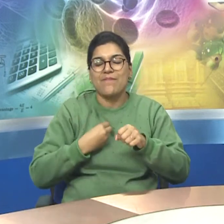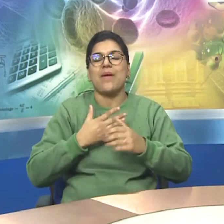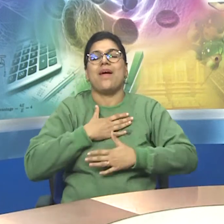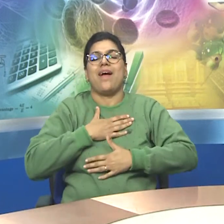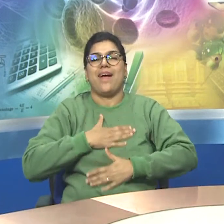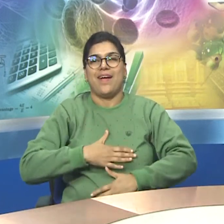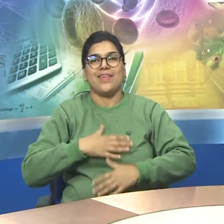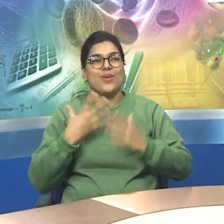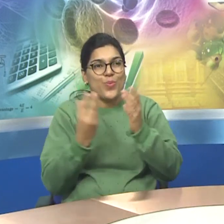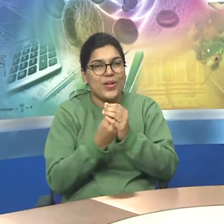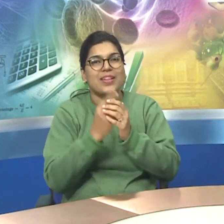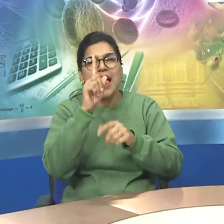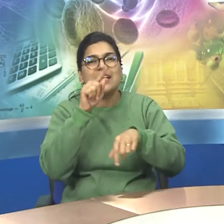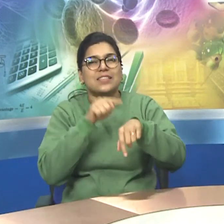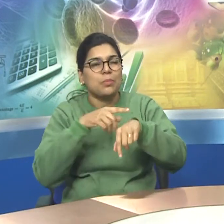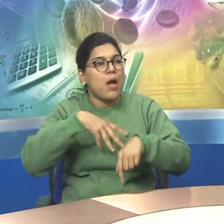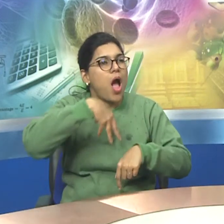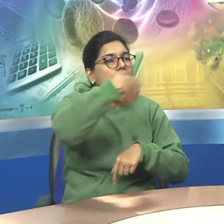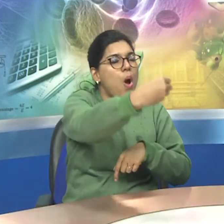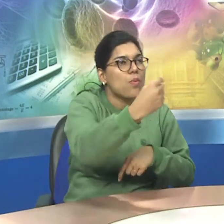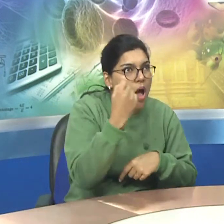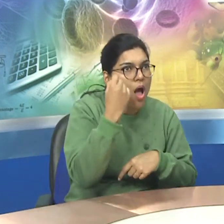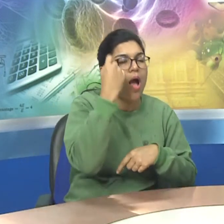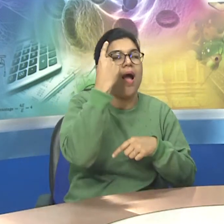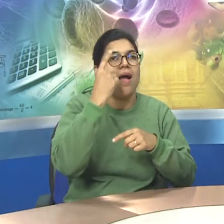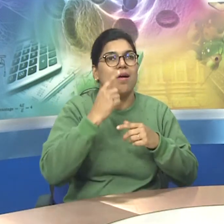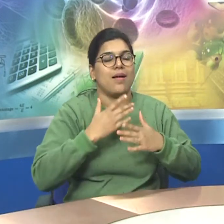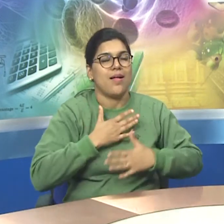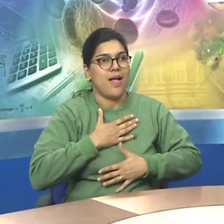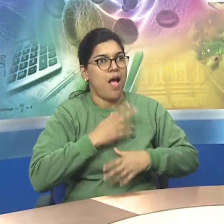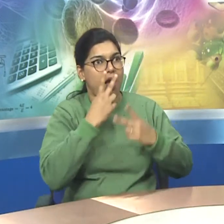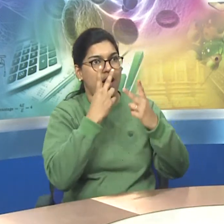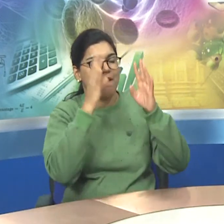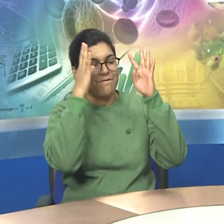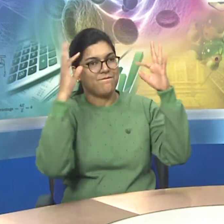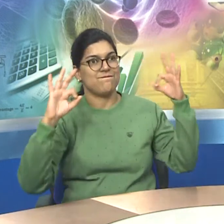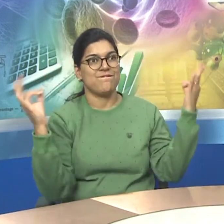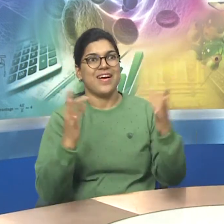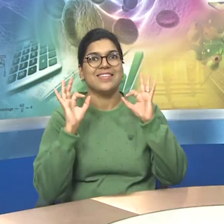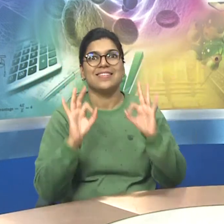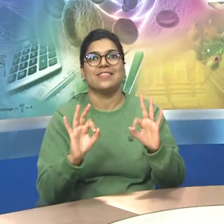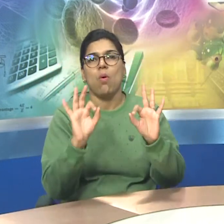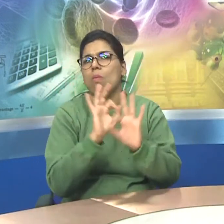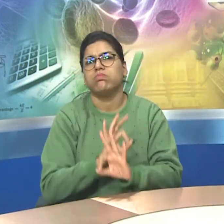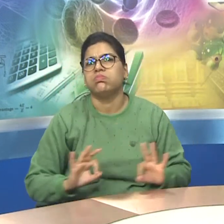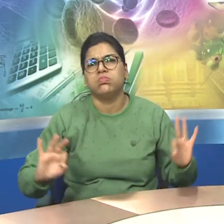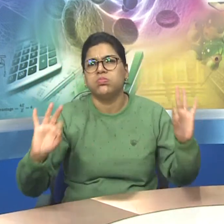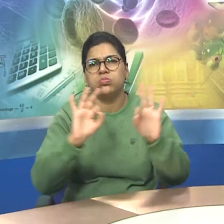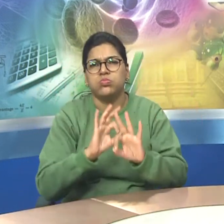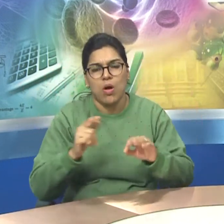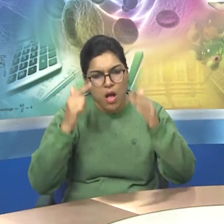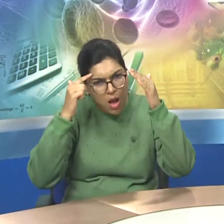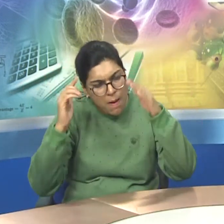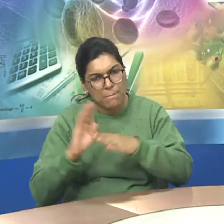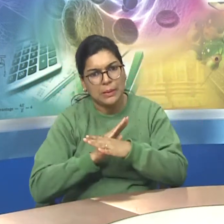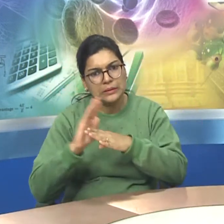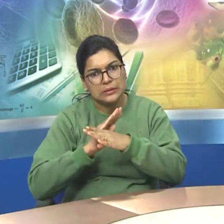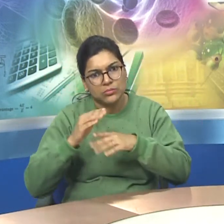busy in doing the homework. So there is no time to relax and feel